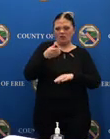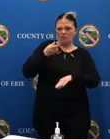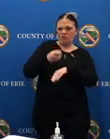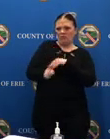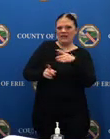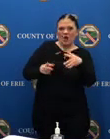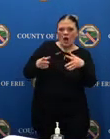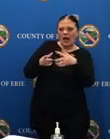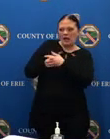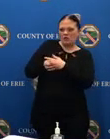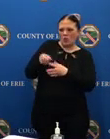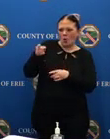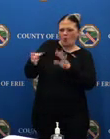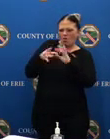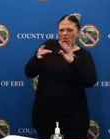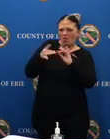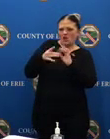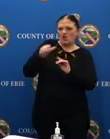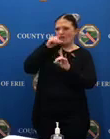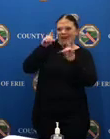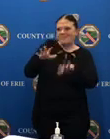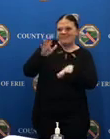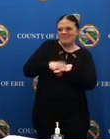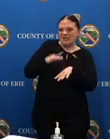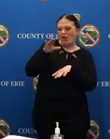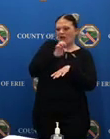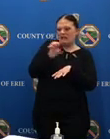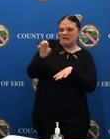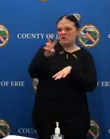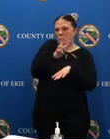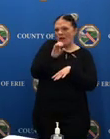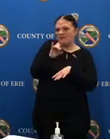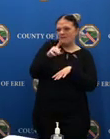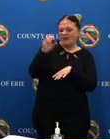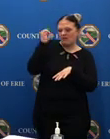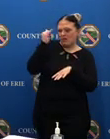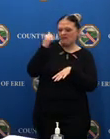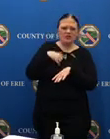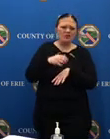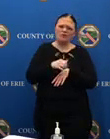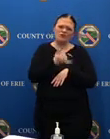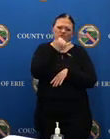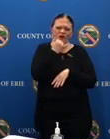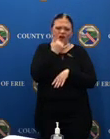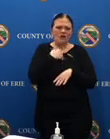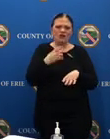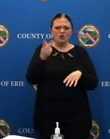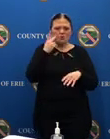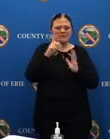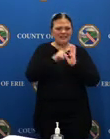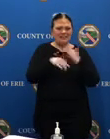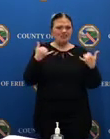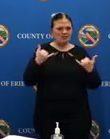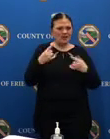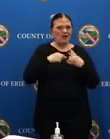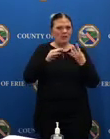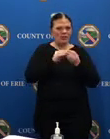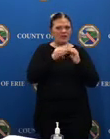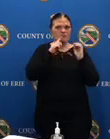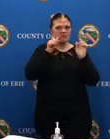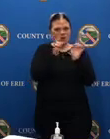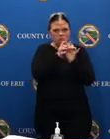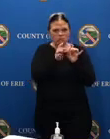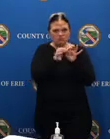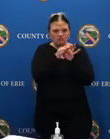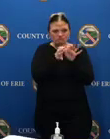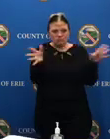on anybody on the east side of Buffalo or the west side of Buffalo is inaccurate. And I know, and you'll see that later today when the numbers are released, that there